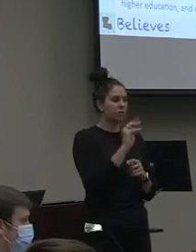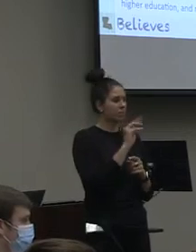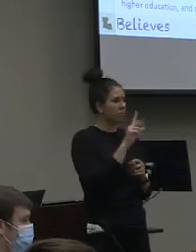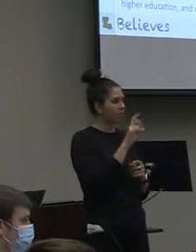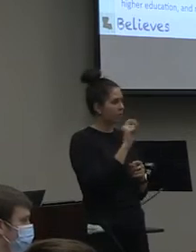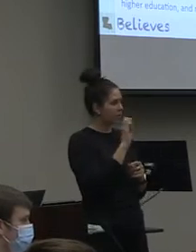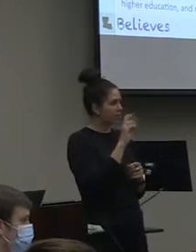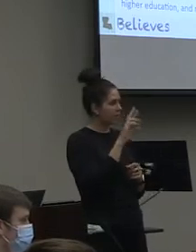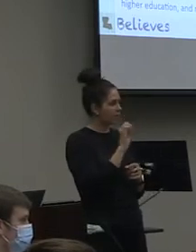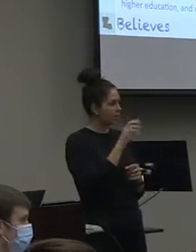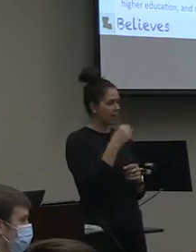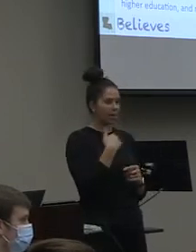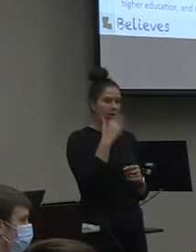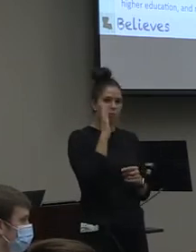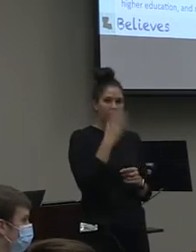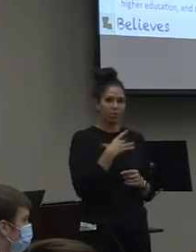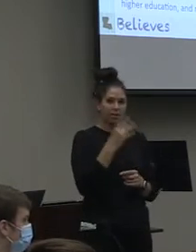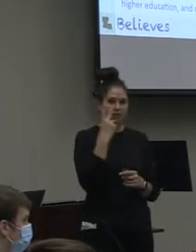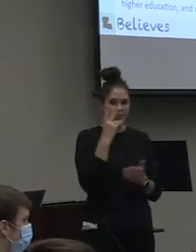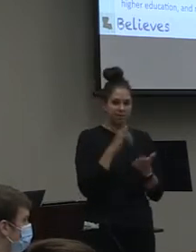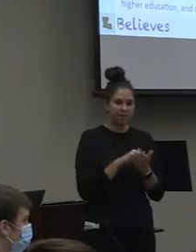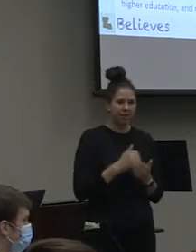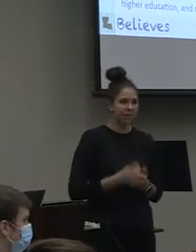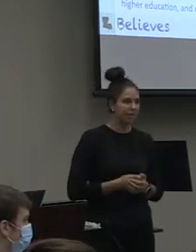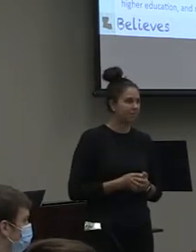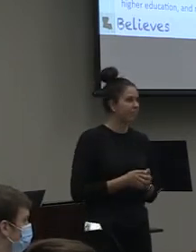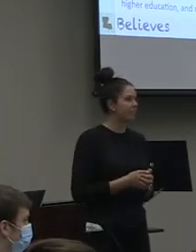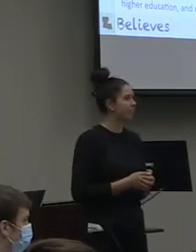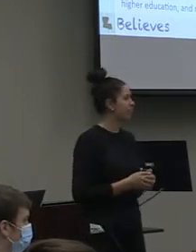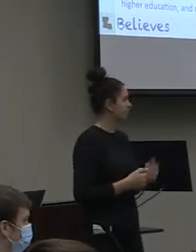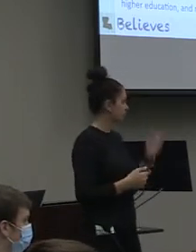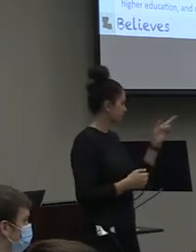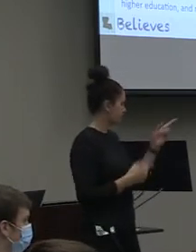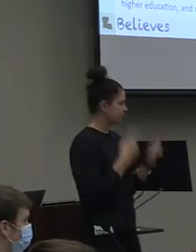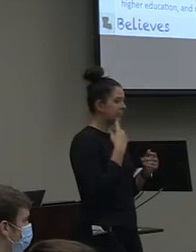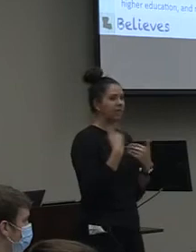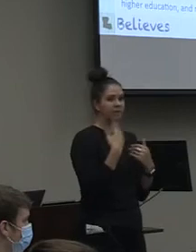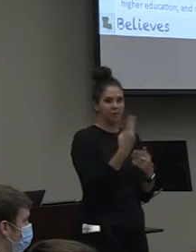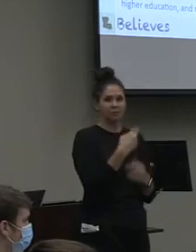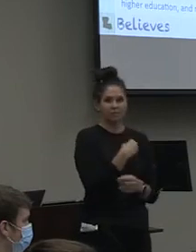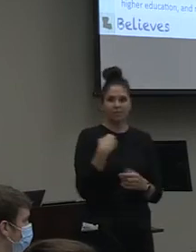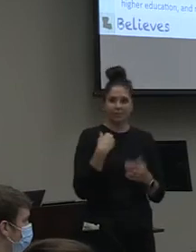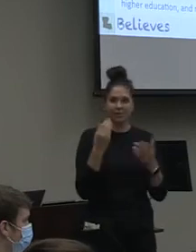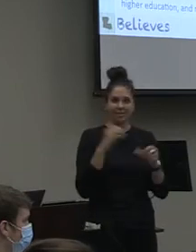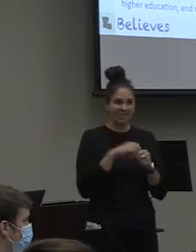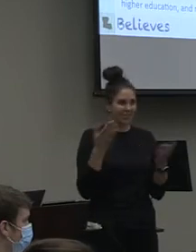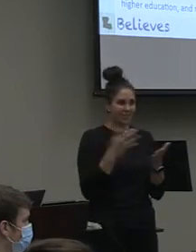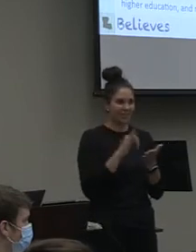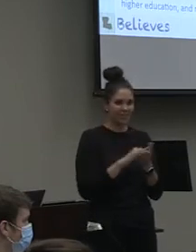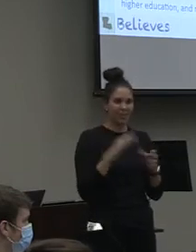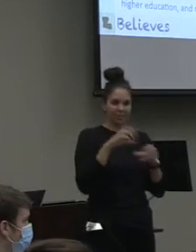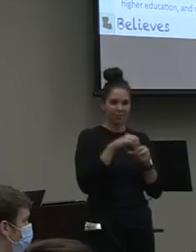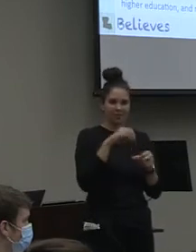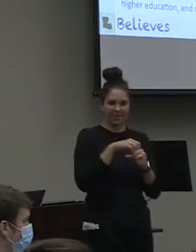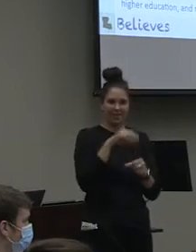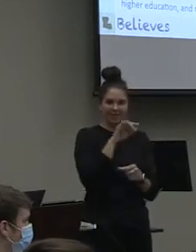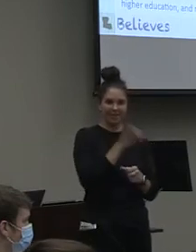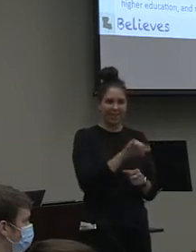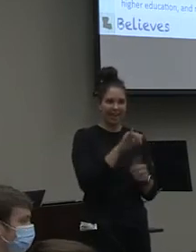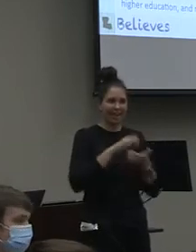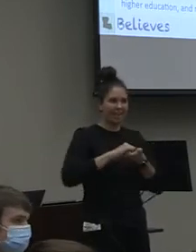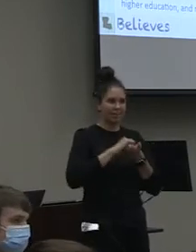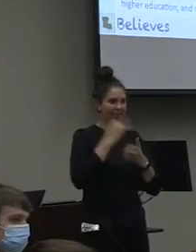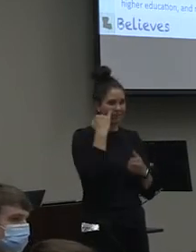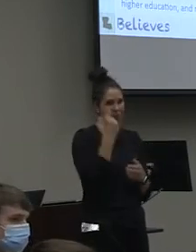would like to see that. Well, we have two members in here that participate on that collaborative, and one of them would like to